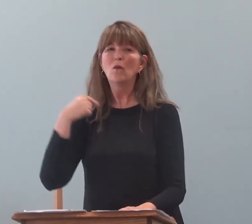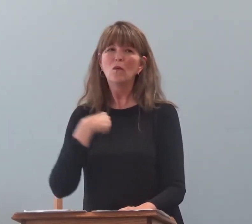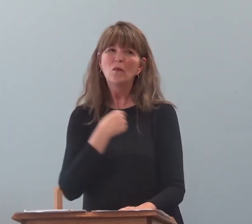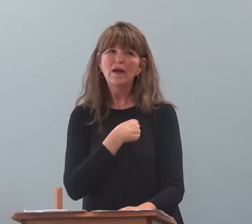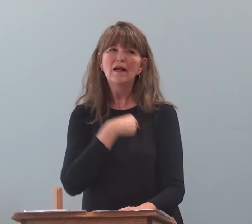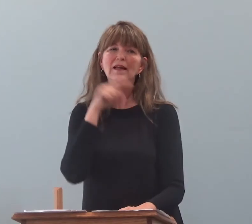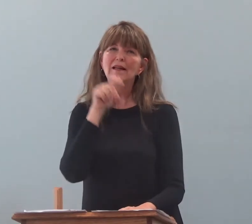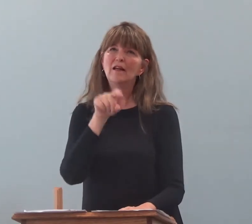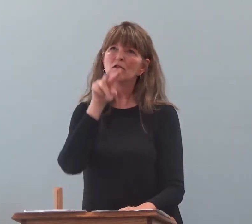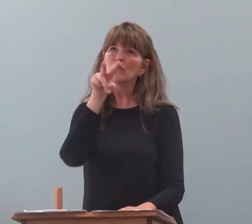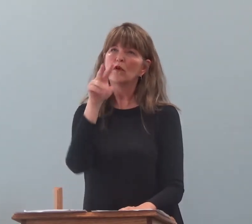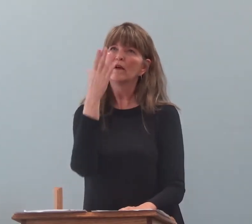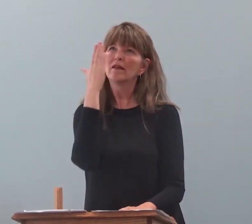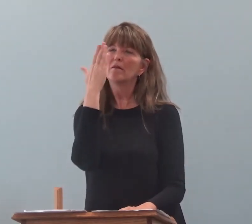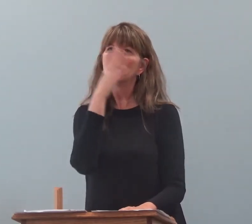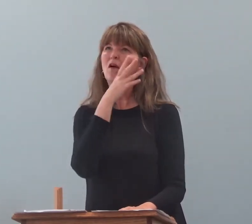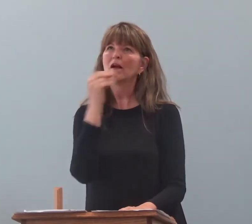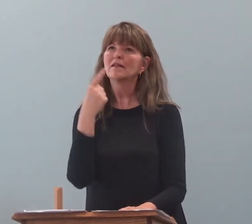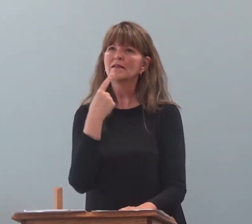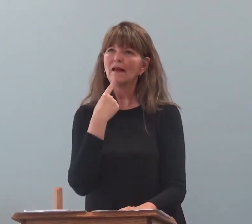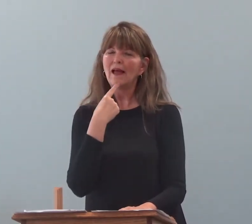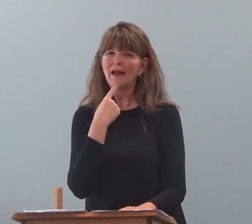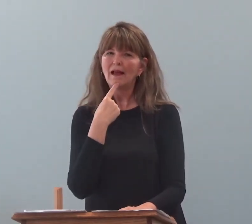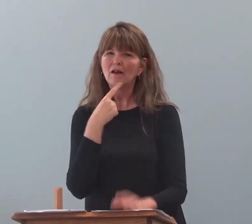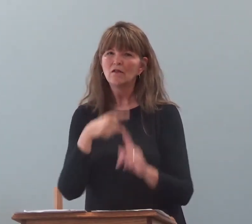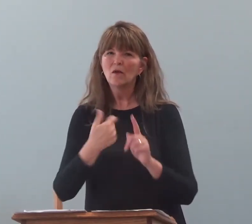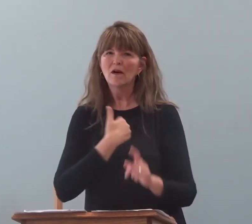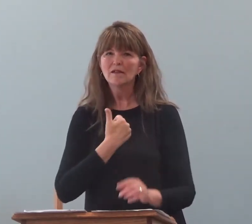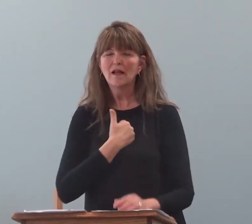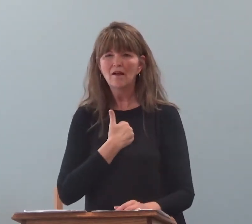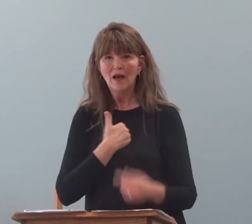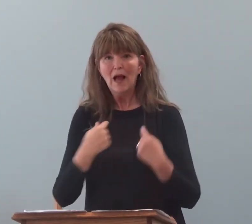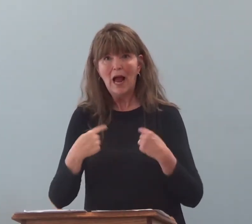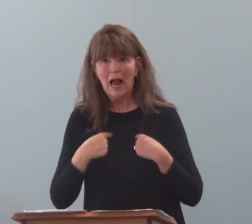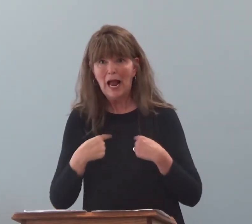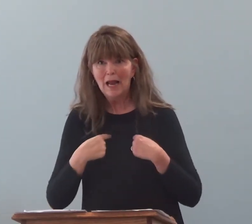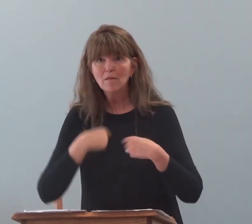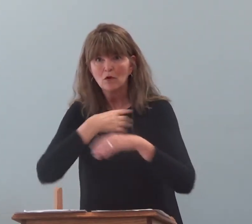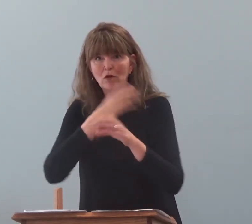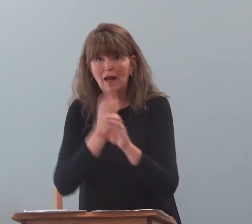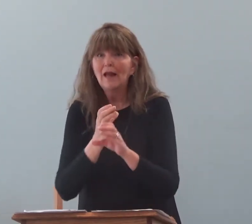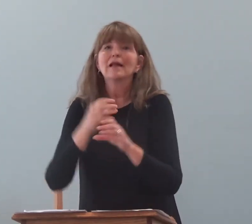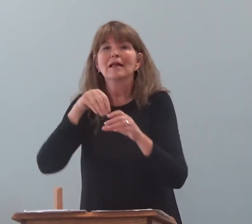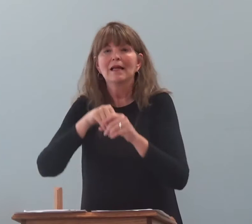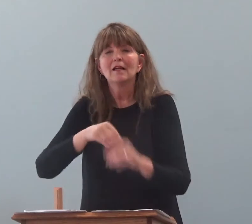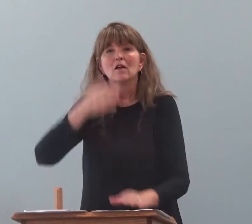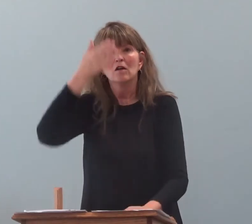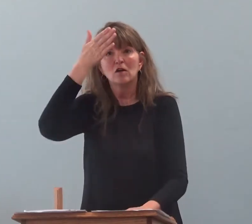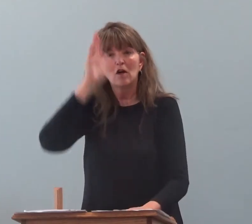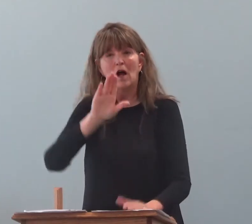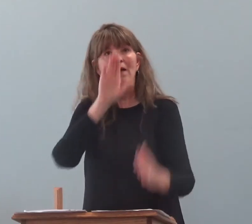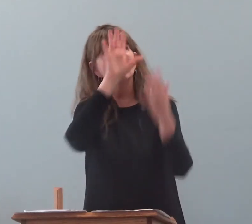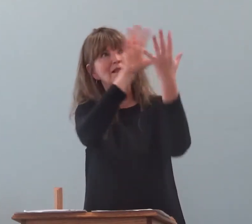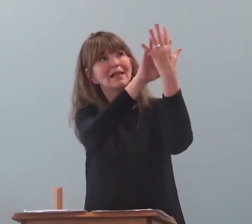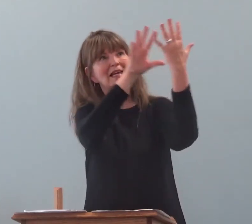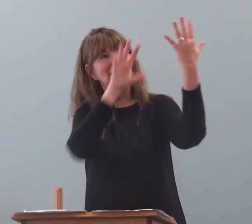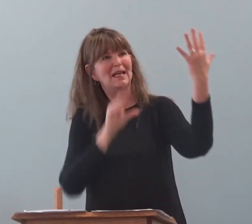Dei, which means we need to look in the mirror and say to ourselves, I am created in